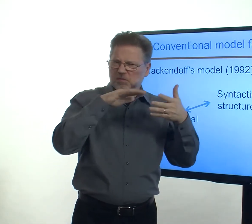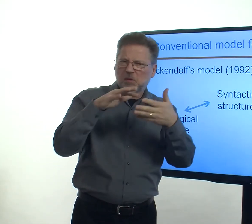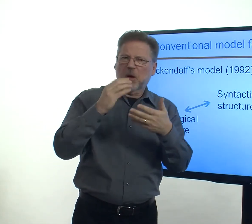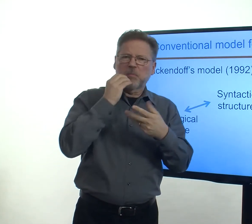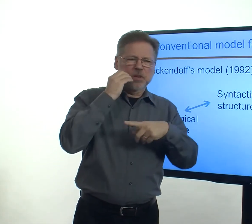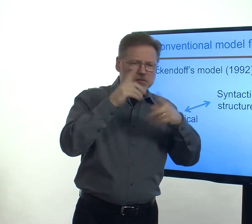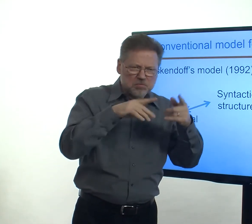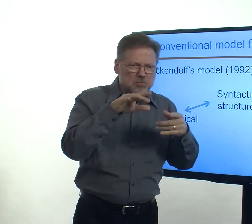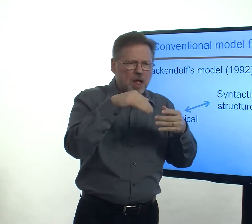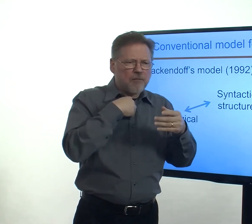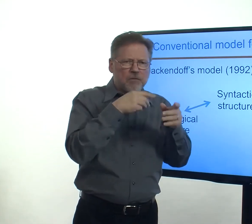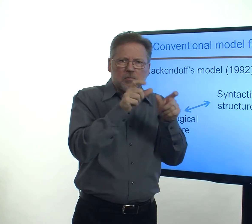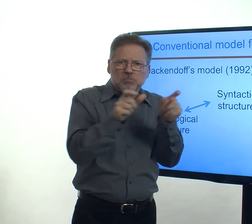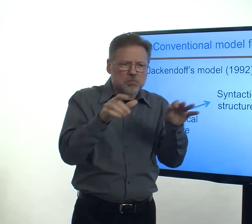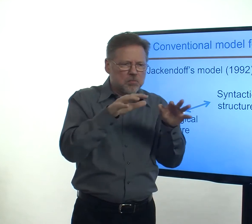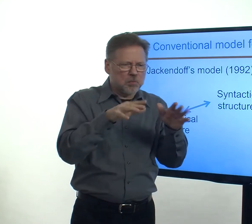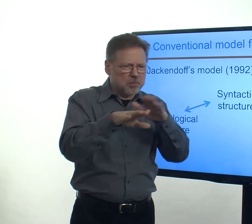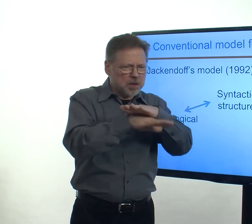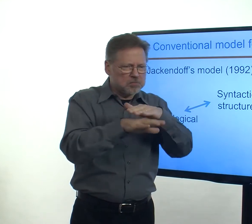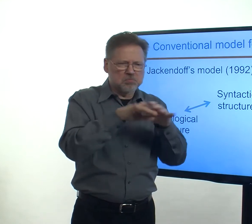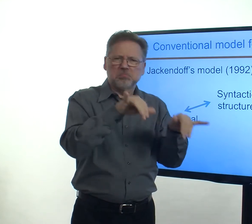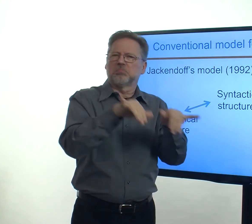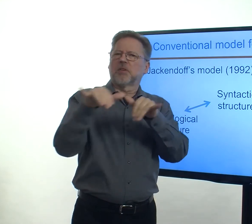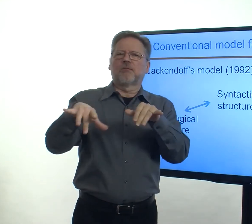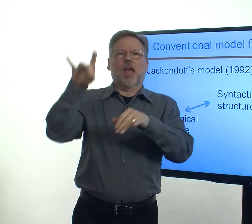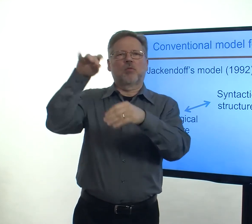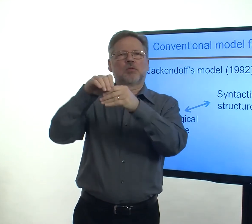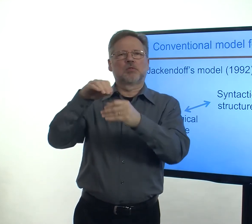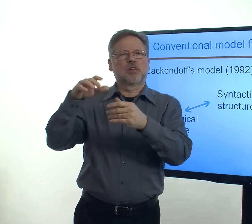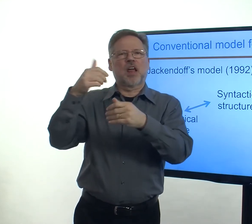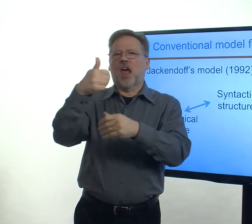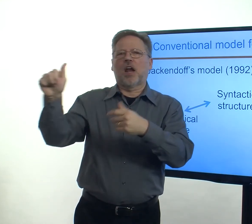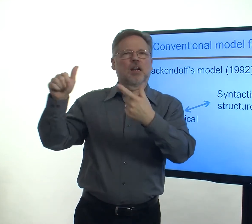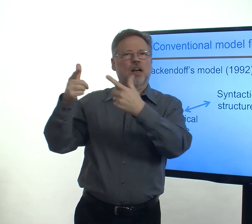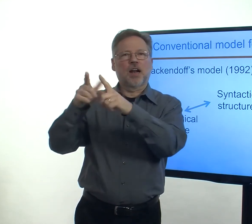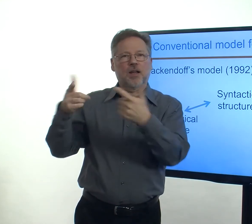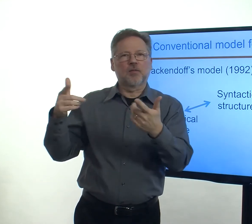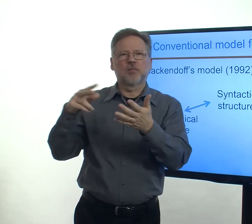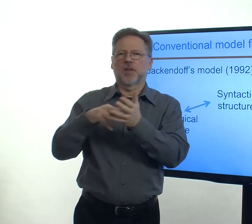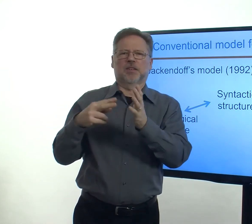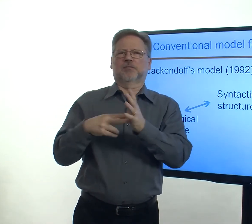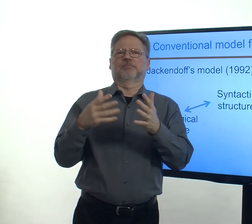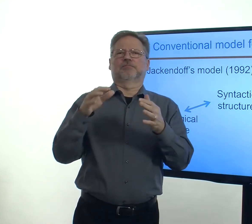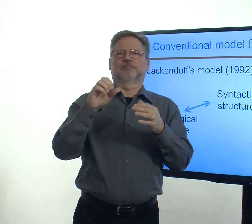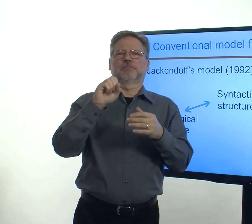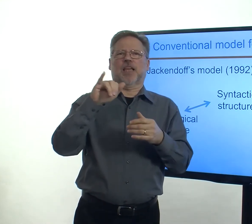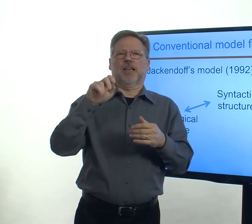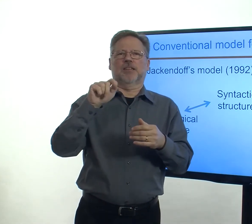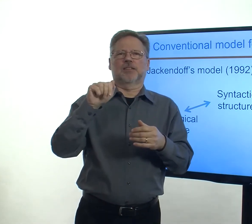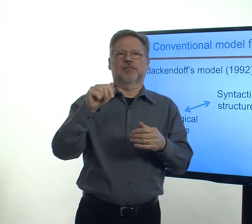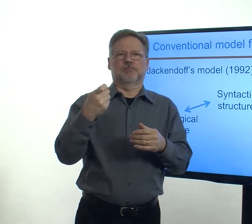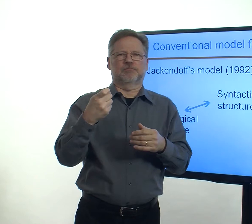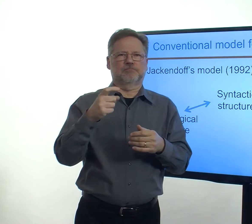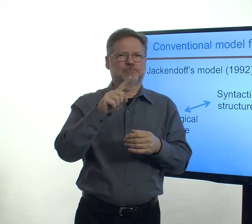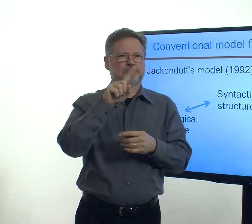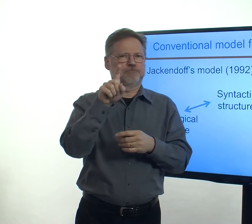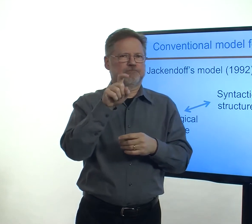to particular languages. Even home signs have their own basic syntactic structures that are also found in other languages. So